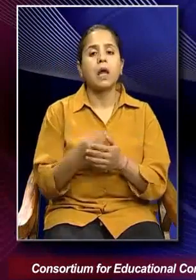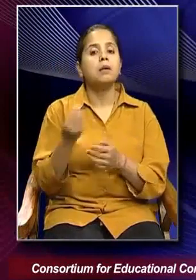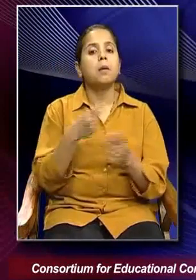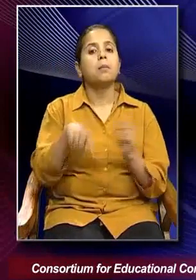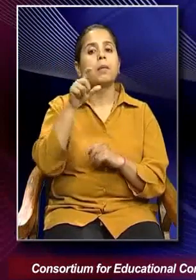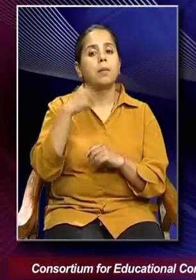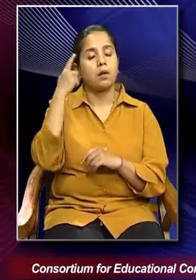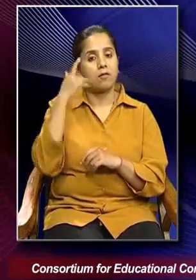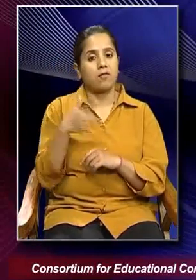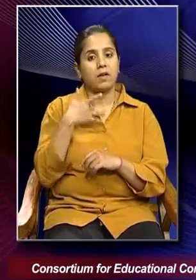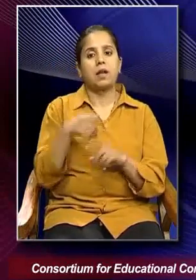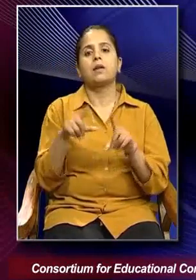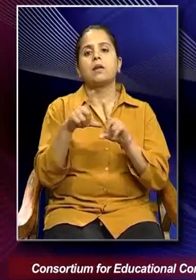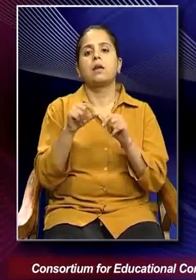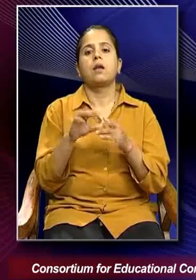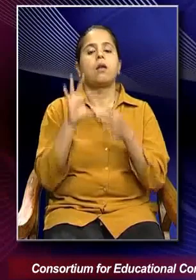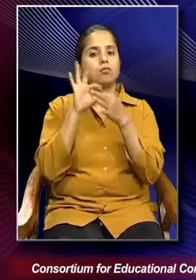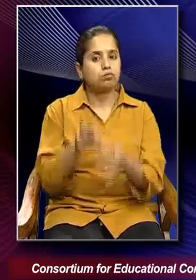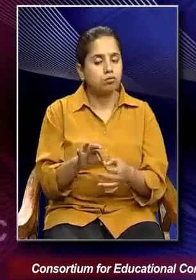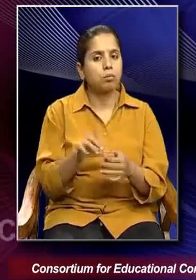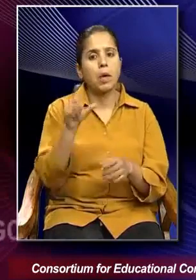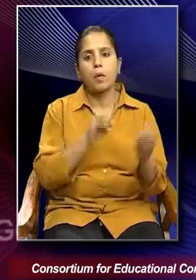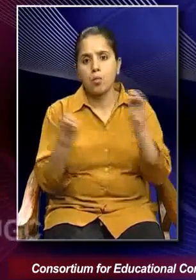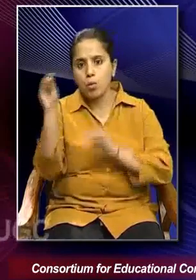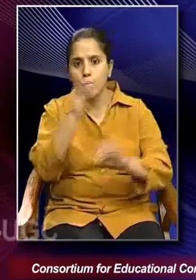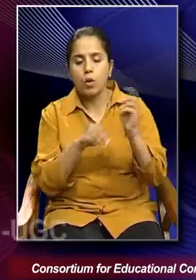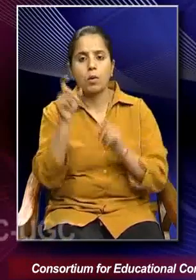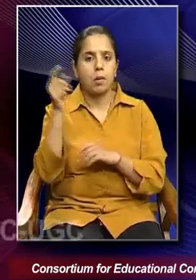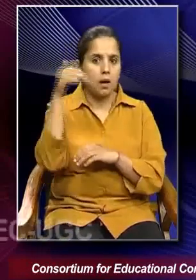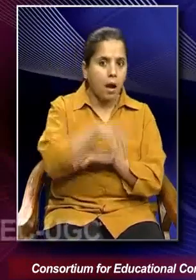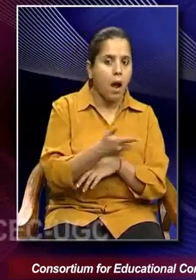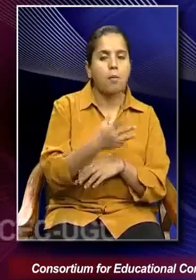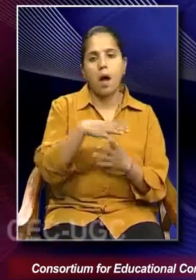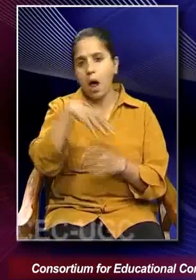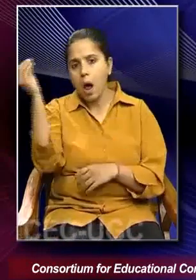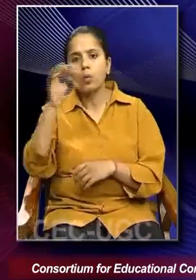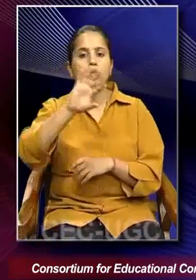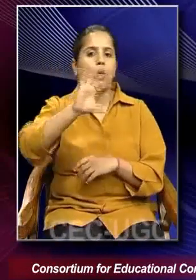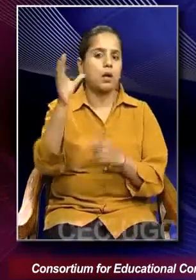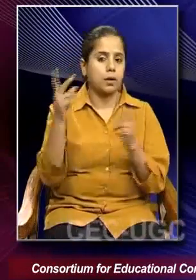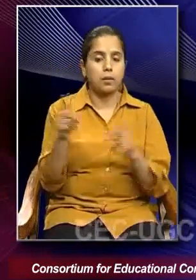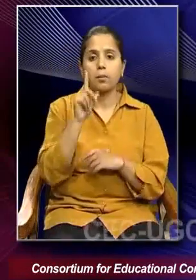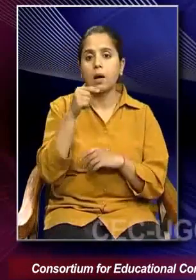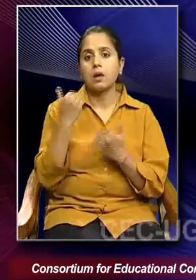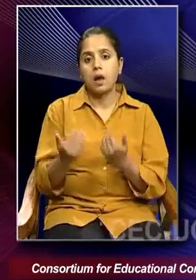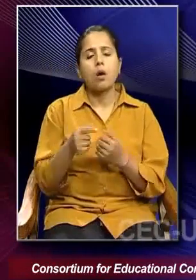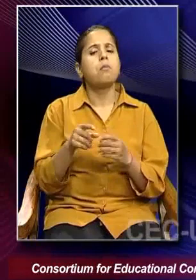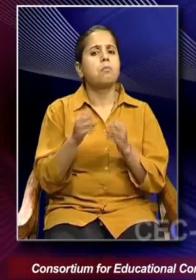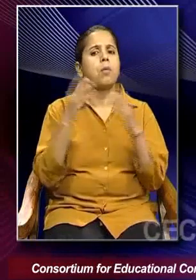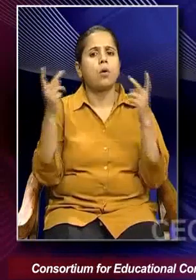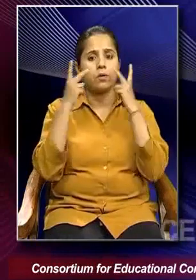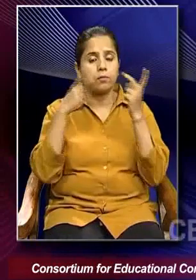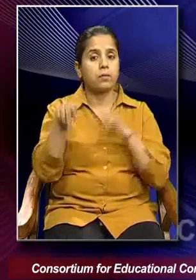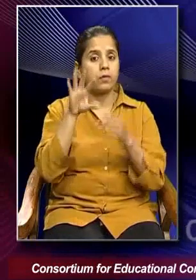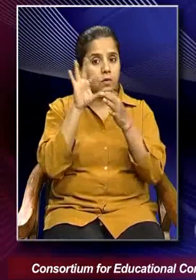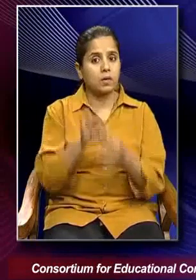of data related to movement of people coming in or moving out of a country, but by and large this caters